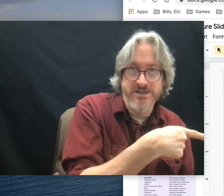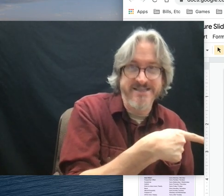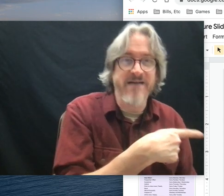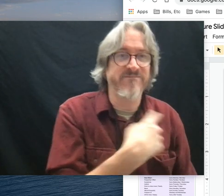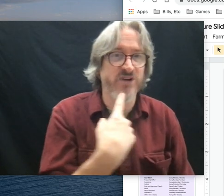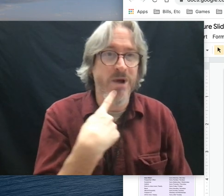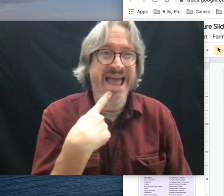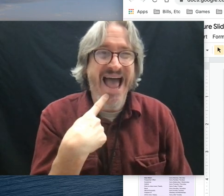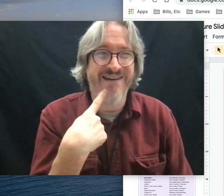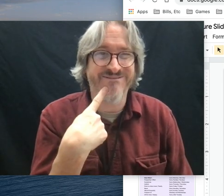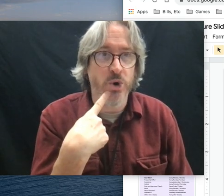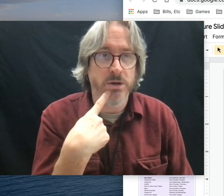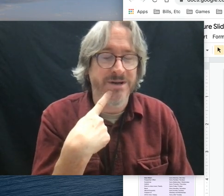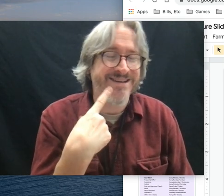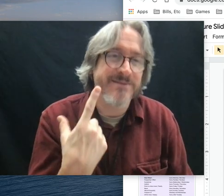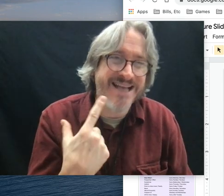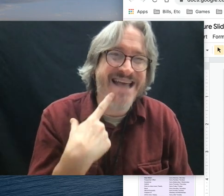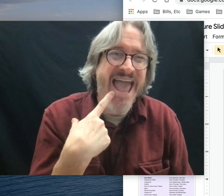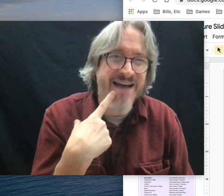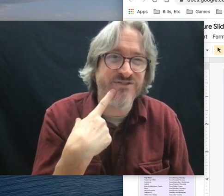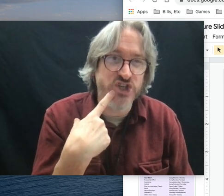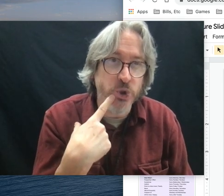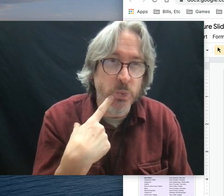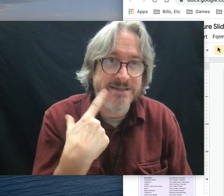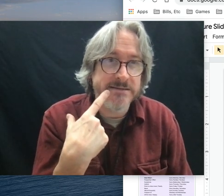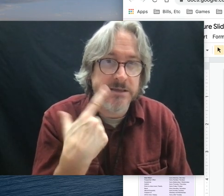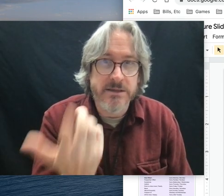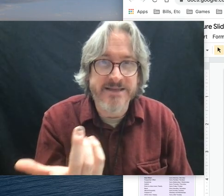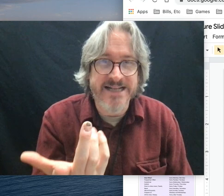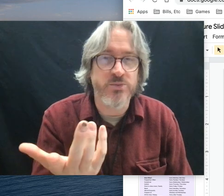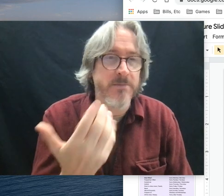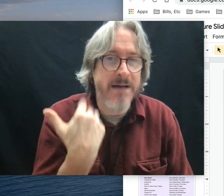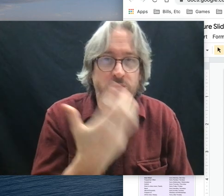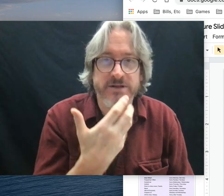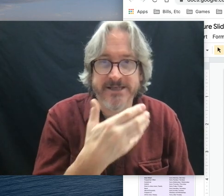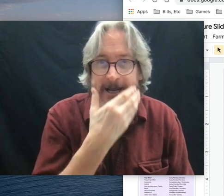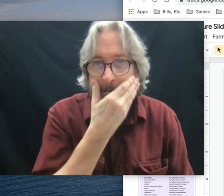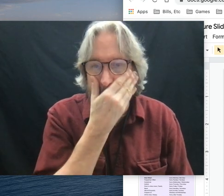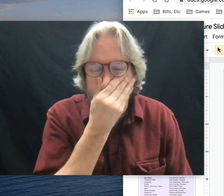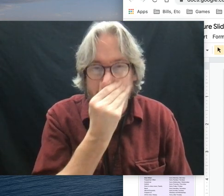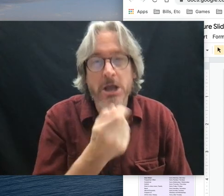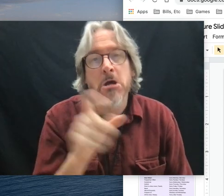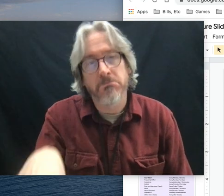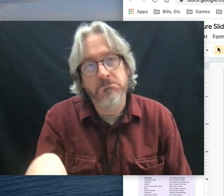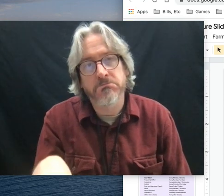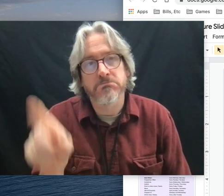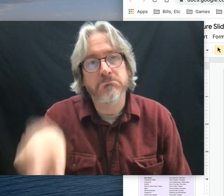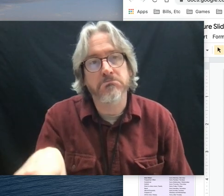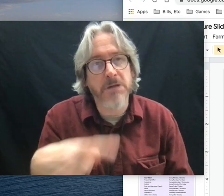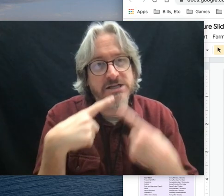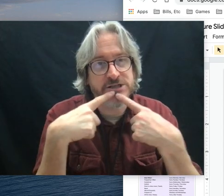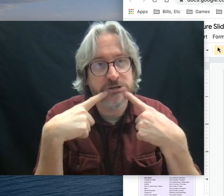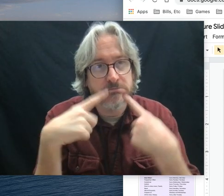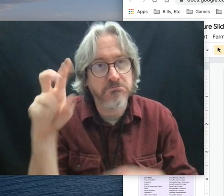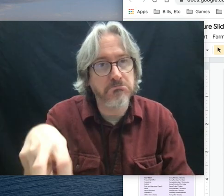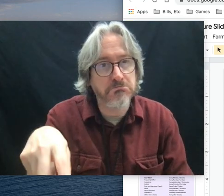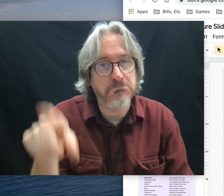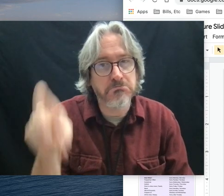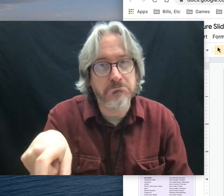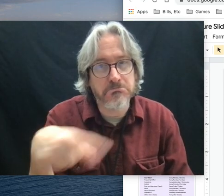have to, where it says avo, it's have to. That's what the mouth is saying. Must,